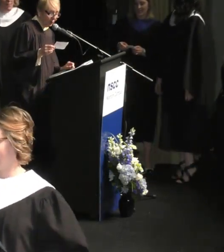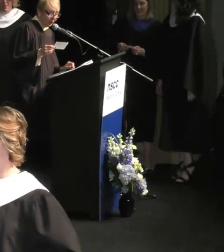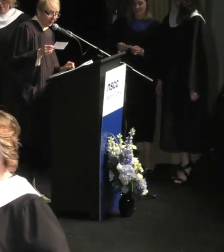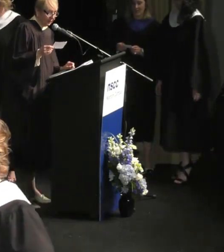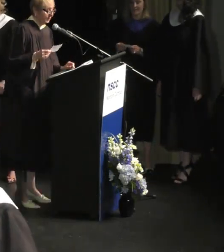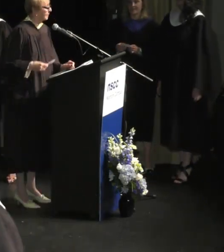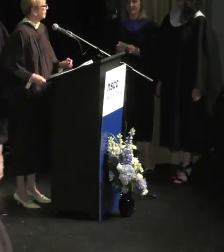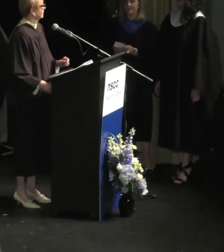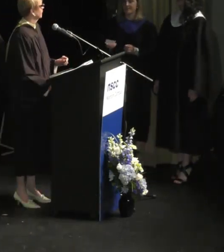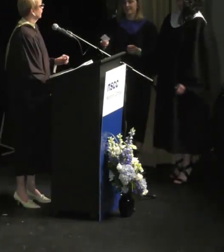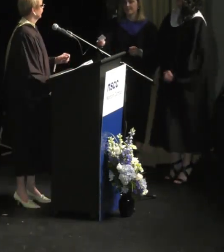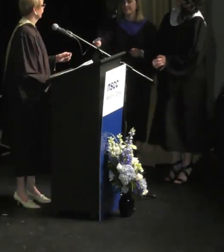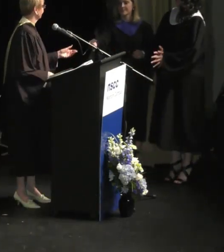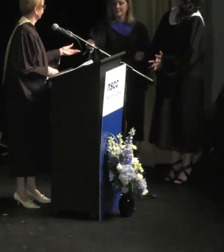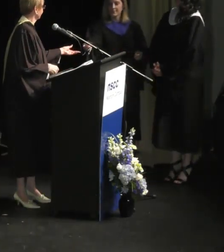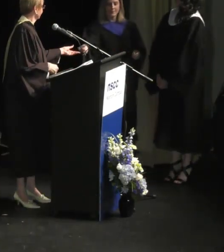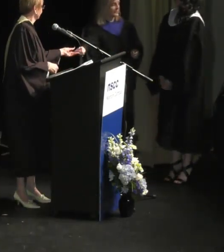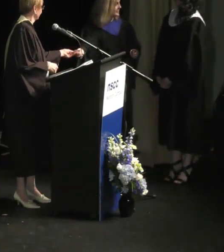Amanda Worthington.